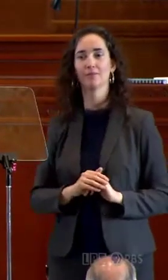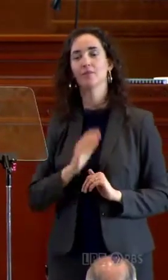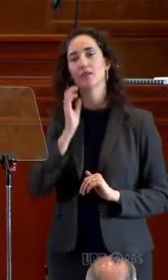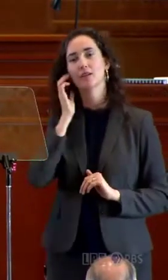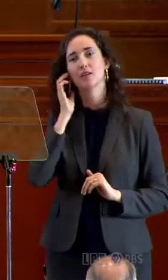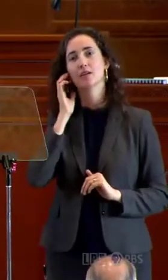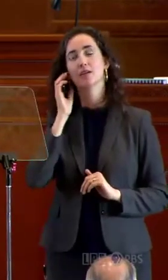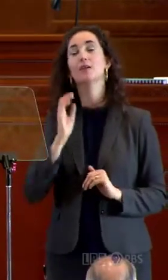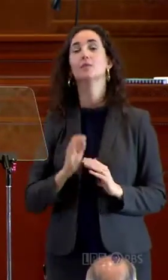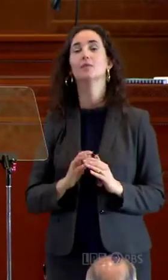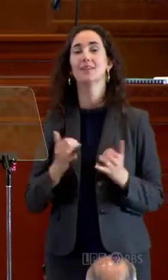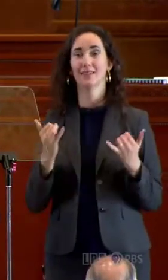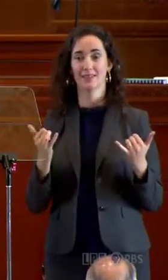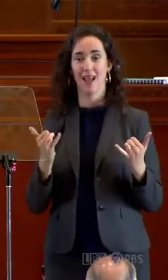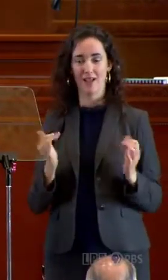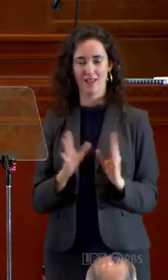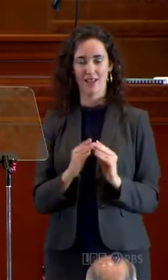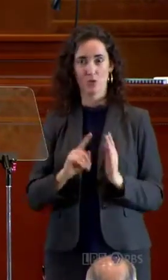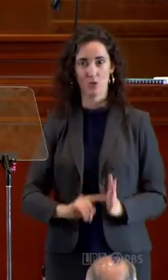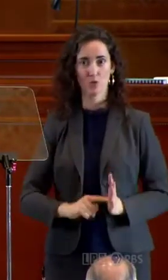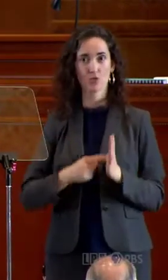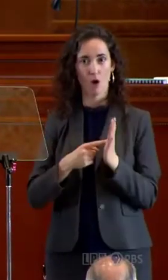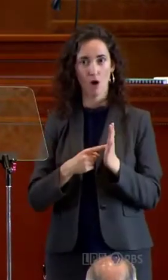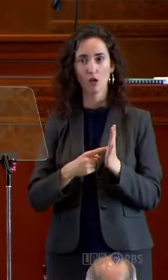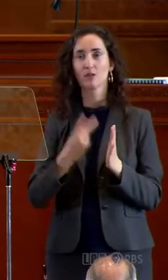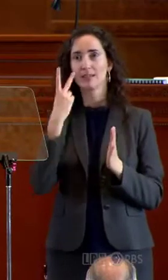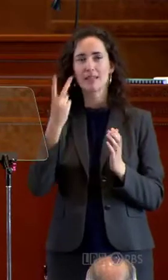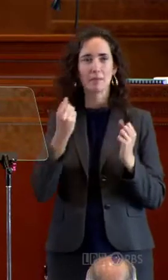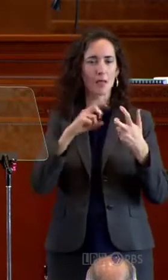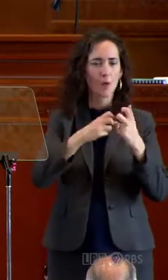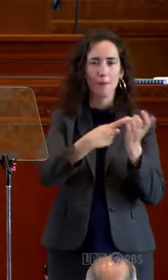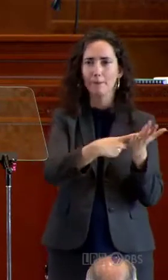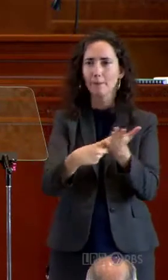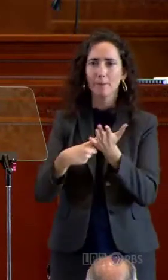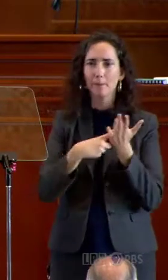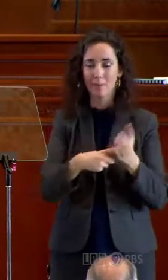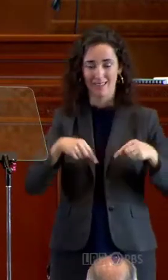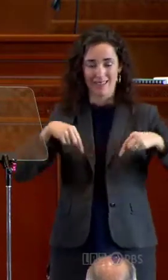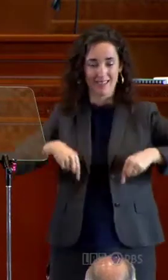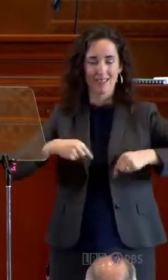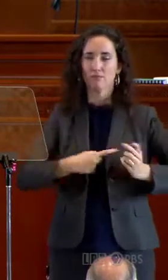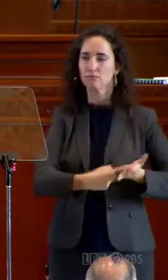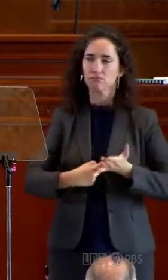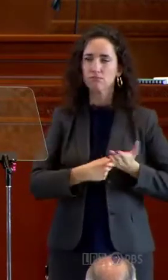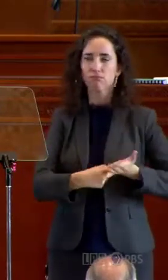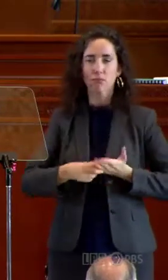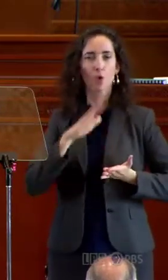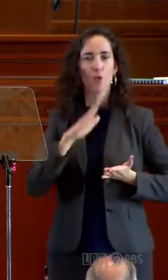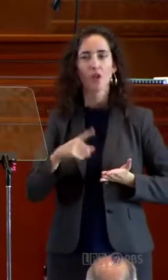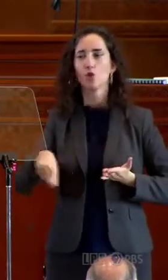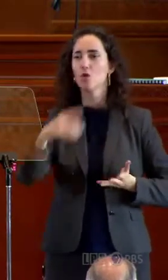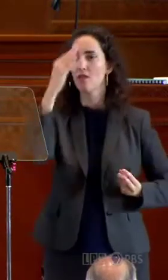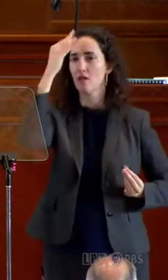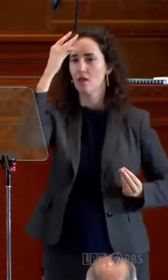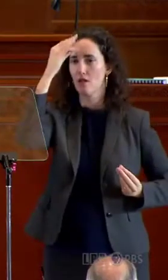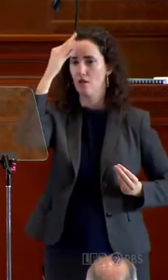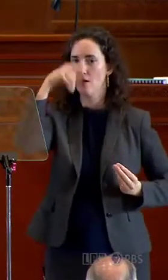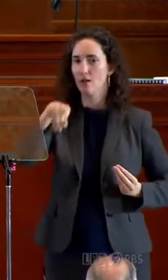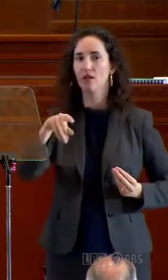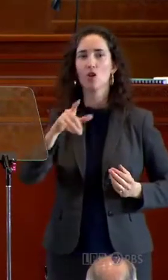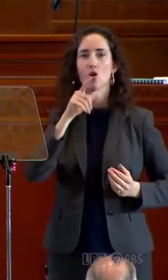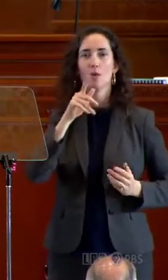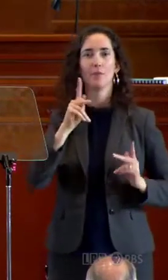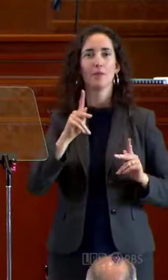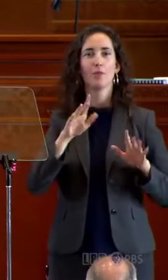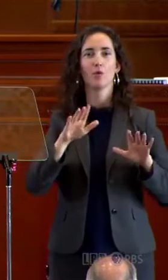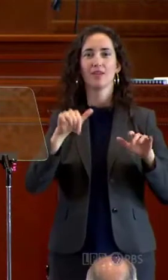As we enter this session, as you consider the many issues that will be discussed from this very spot, I want you to really reflect on the people of